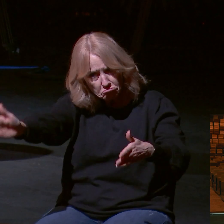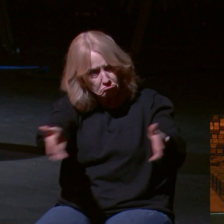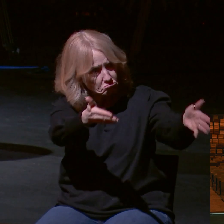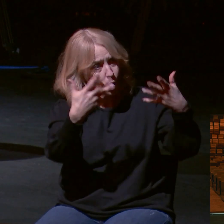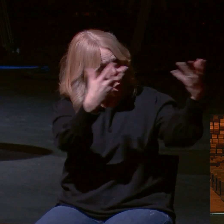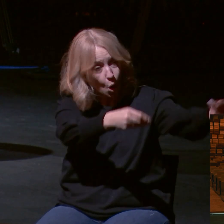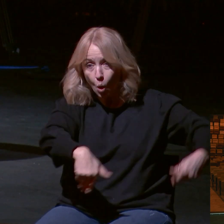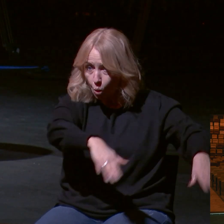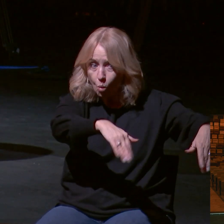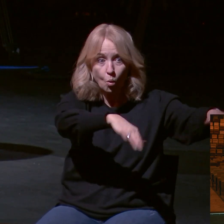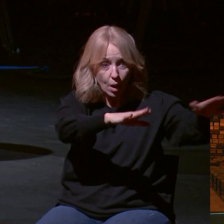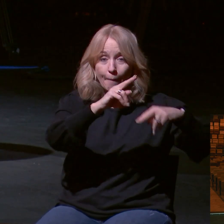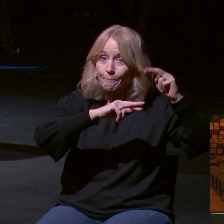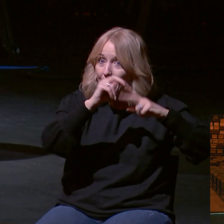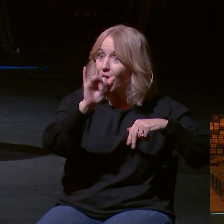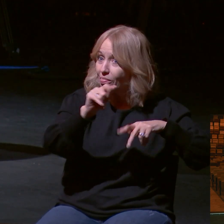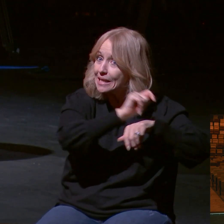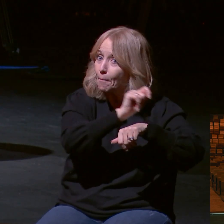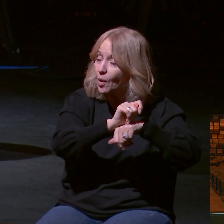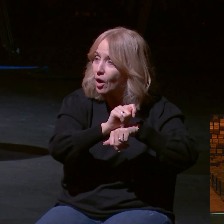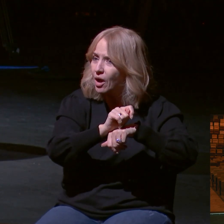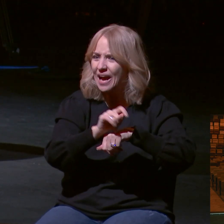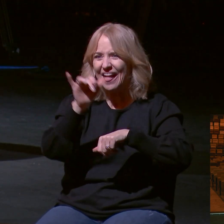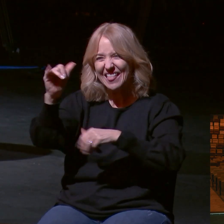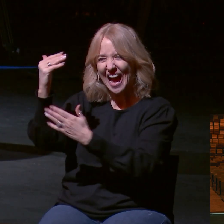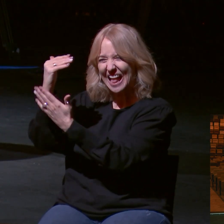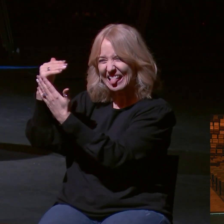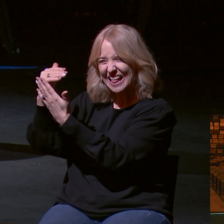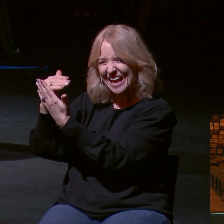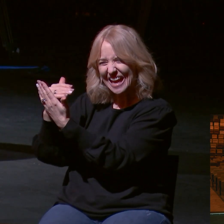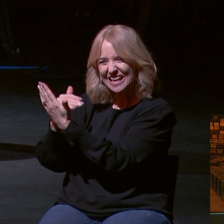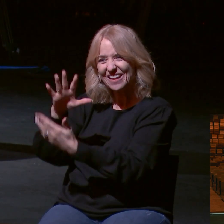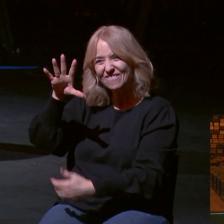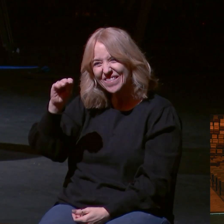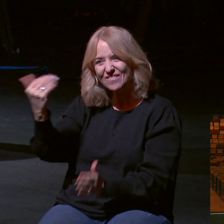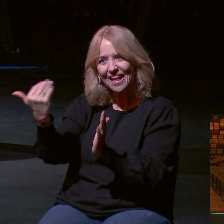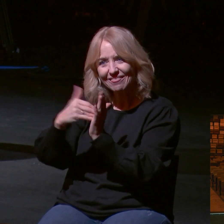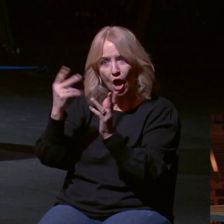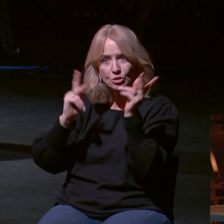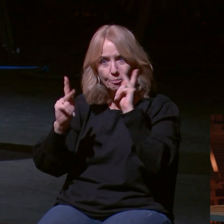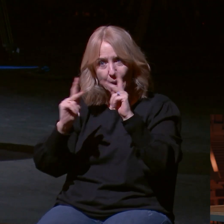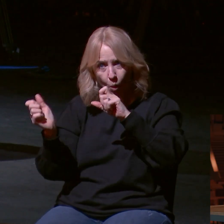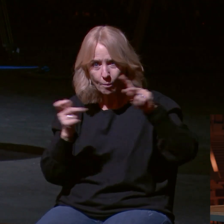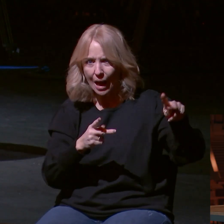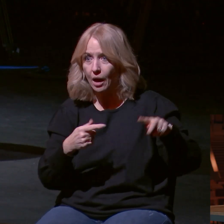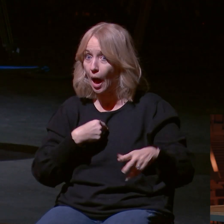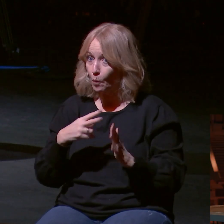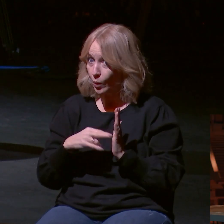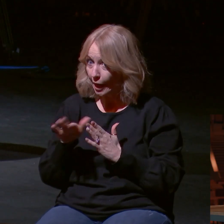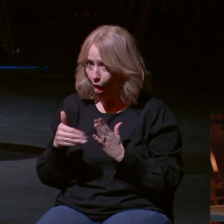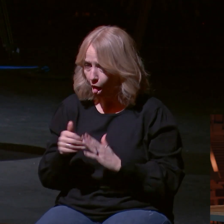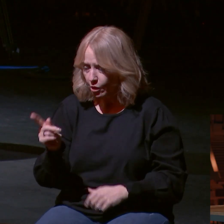2 for a list of the 50,000 people who returned. It's really fascinating. We're just not going to take the time to do it right now. Now, if we jump to